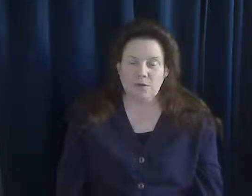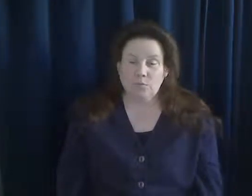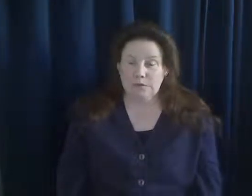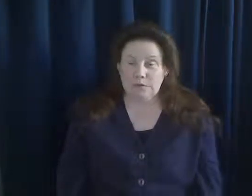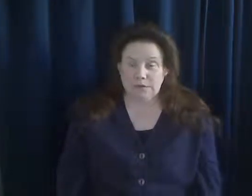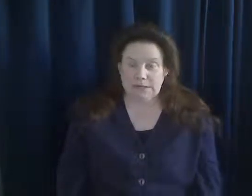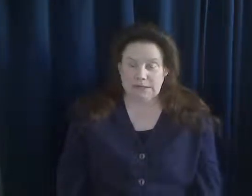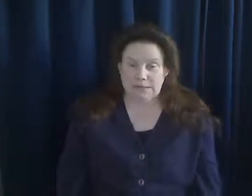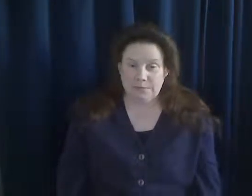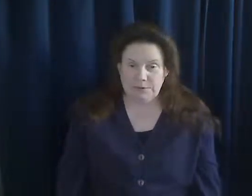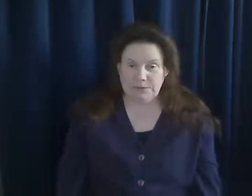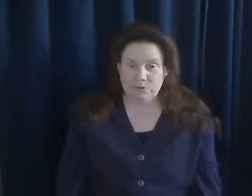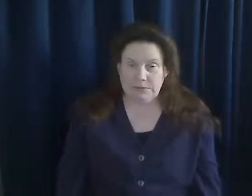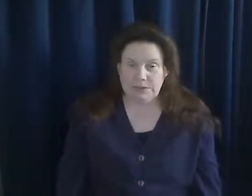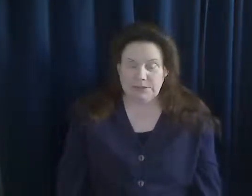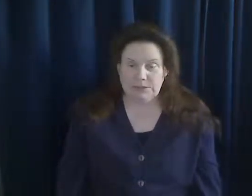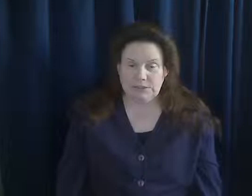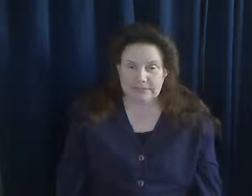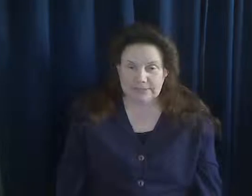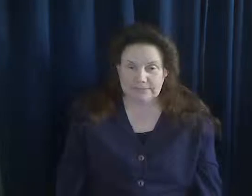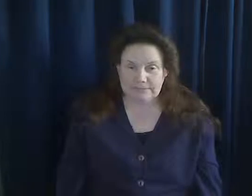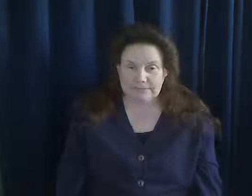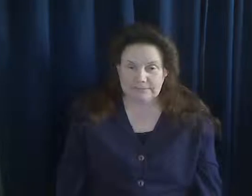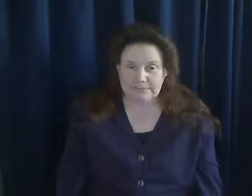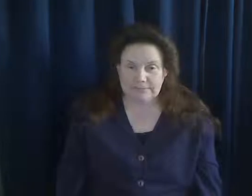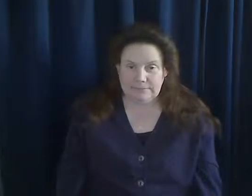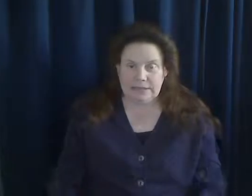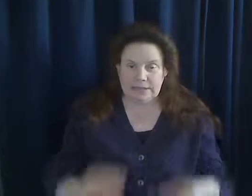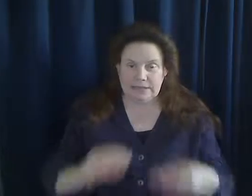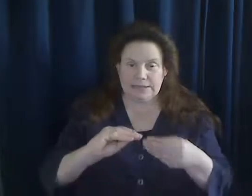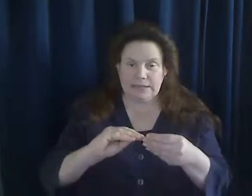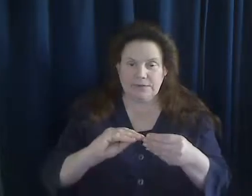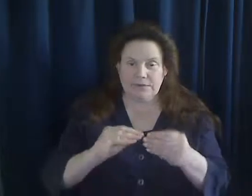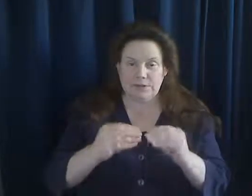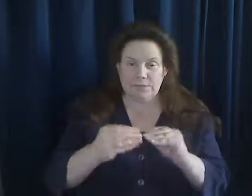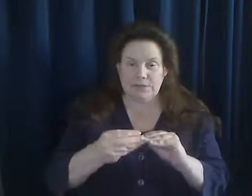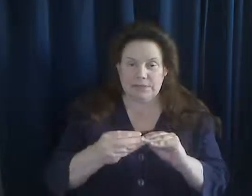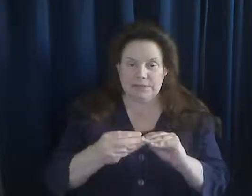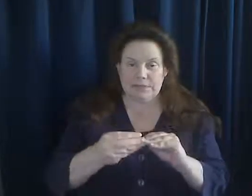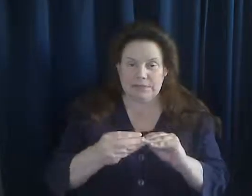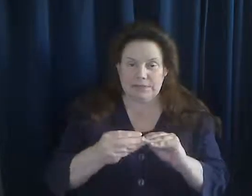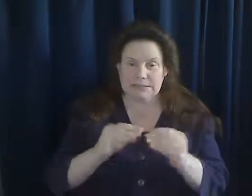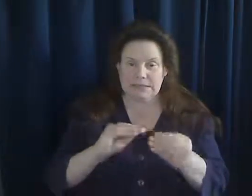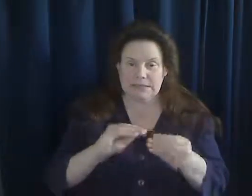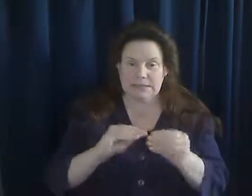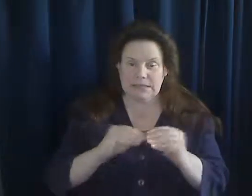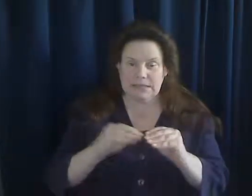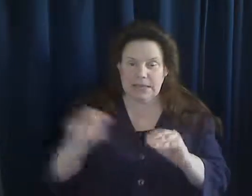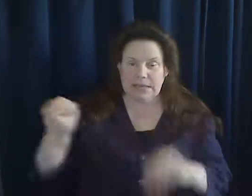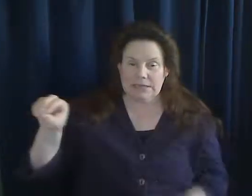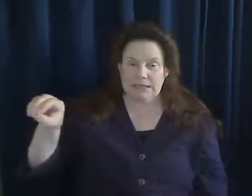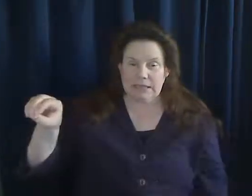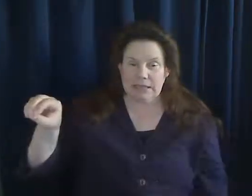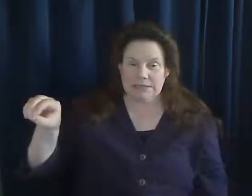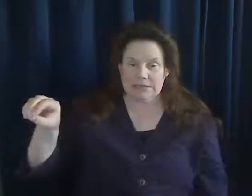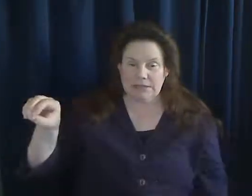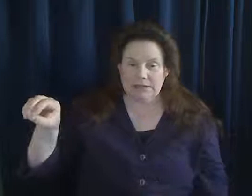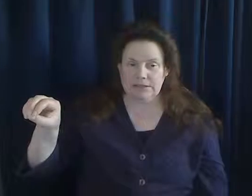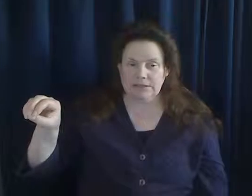We will learn numbers 1 to 10. The sign for number is this. And it's called a